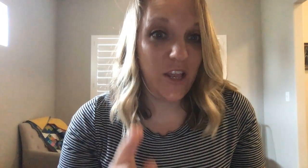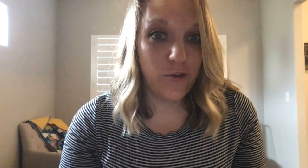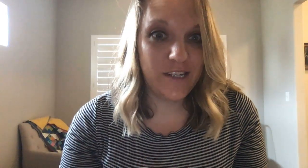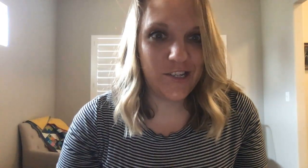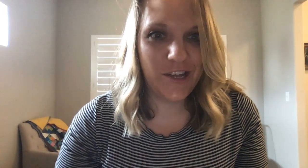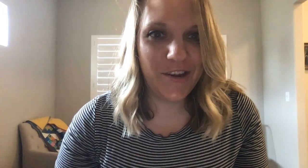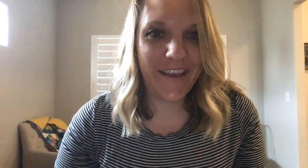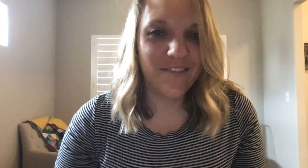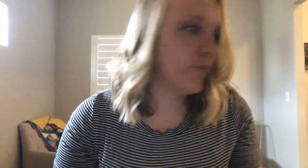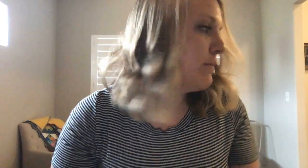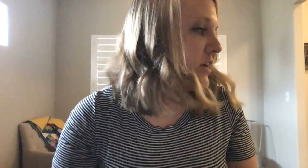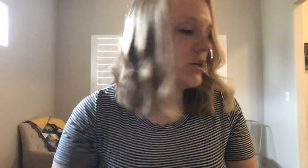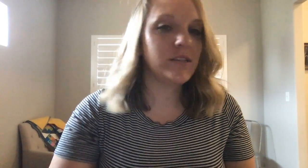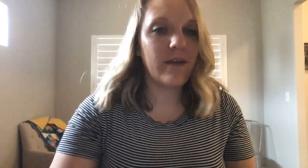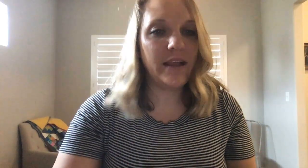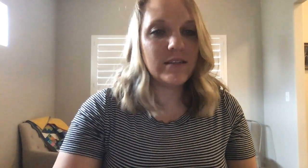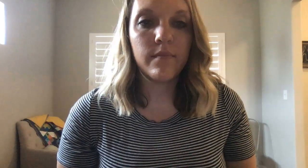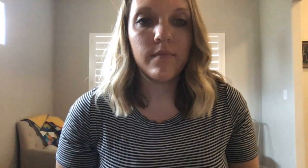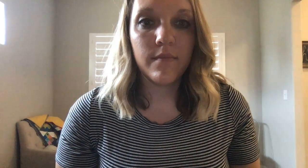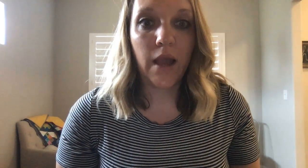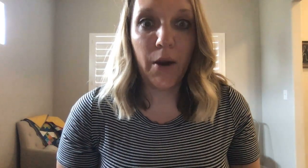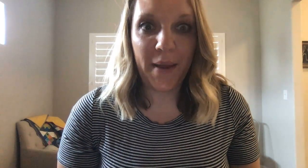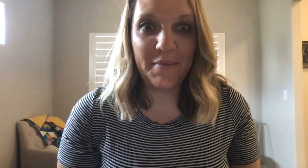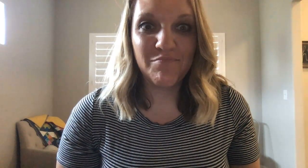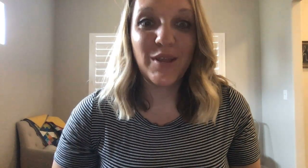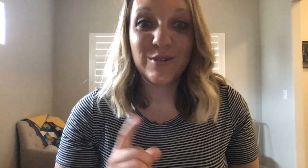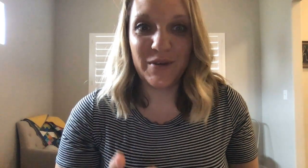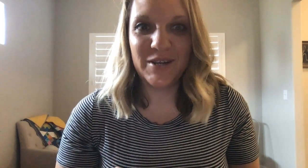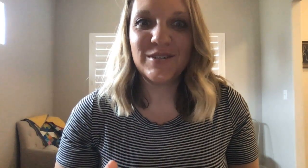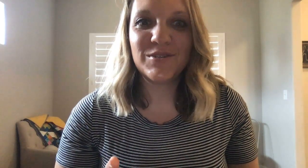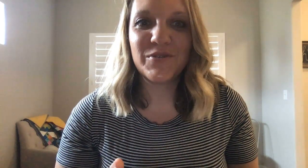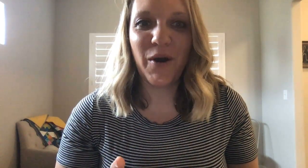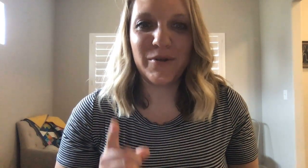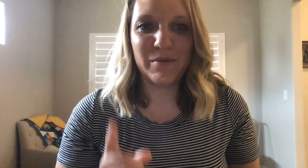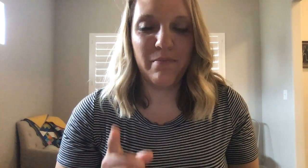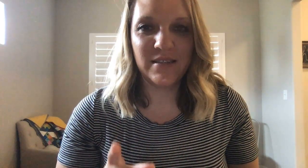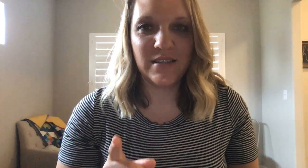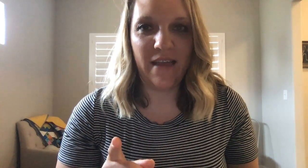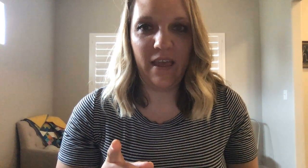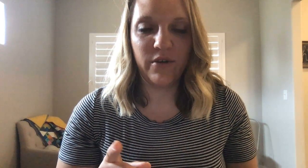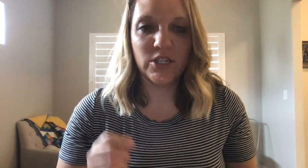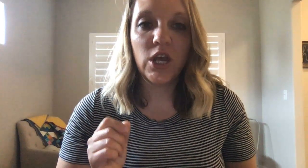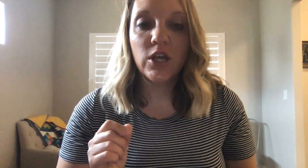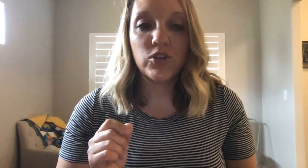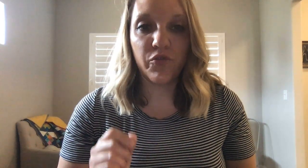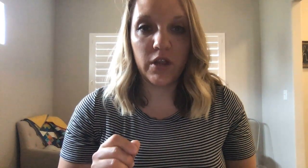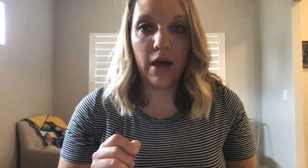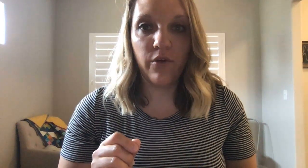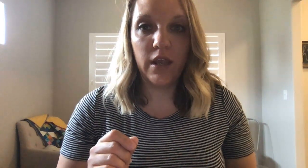you teach it to your kids so we make sure it's right. Okay, so here is Sister Faulkner's best sign language. So for love one